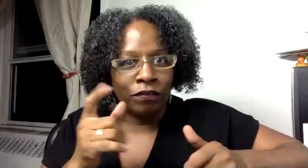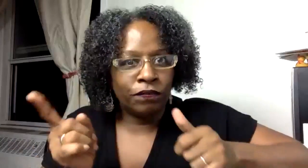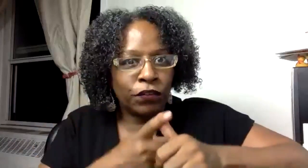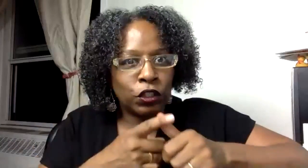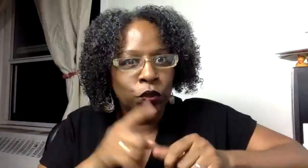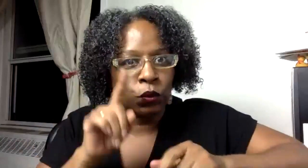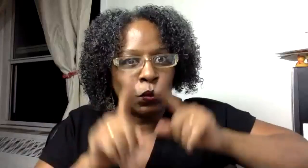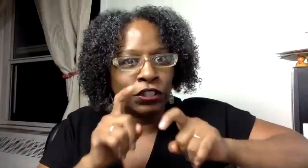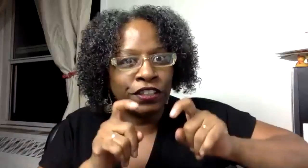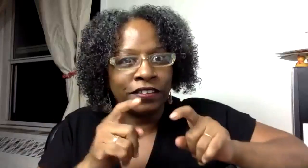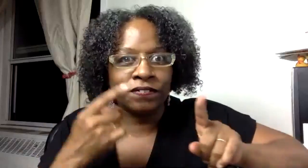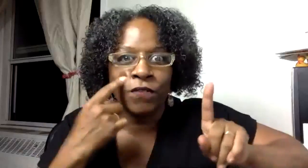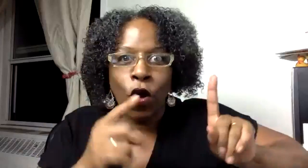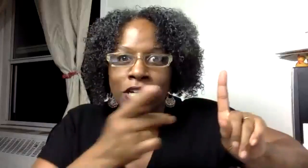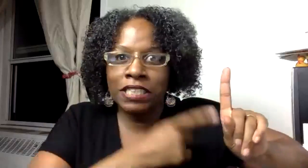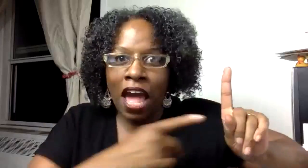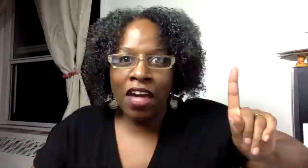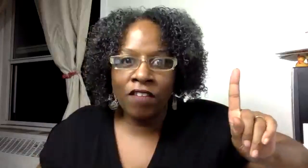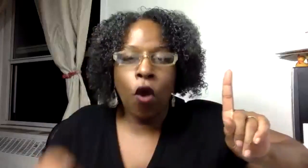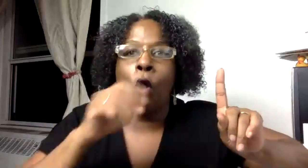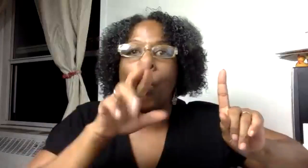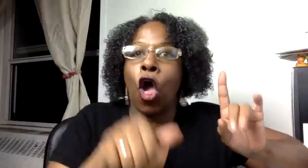Back to the very first question.